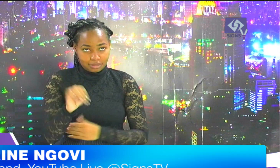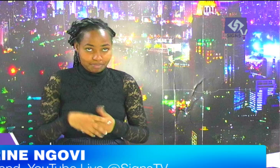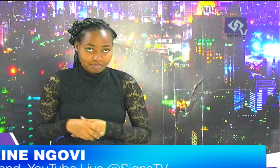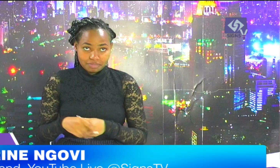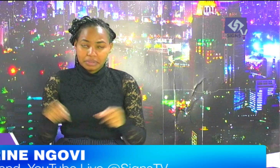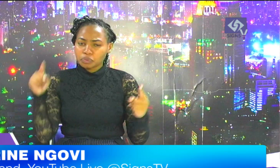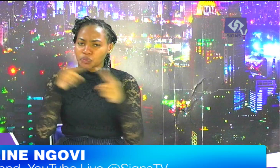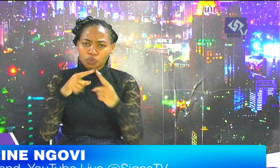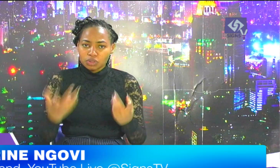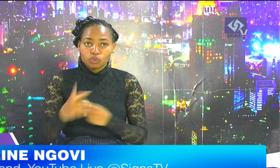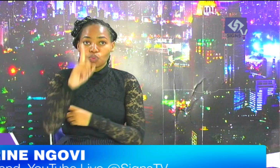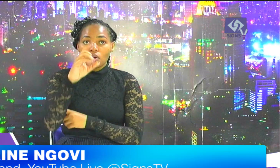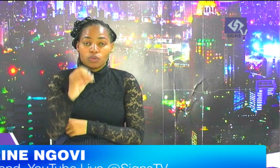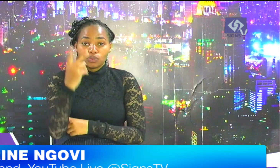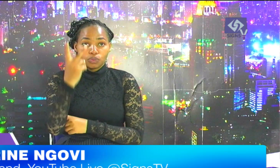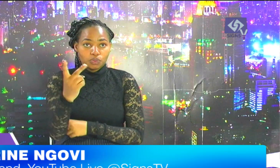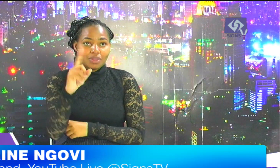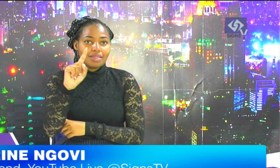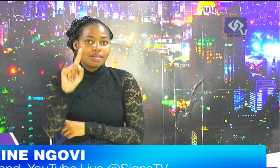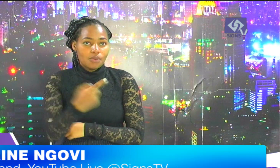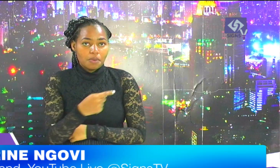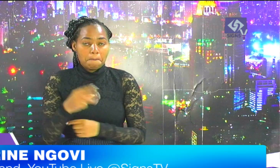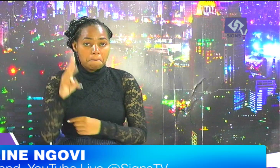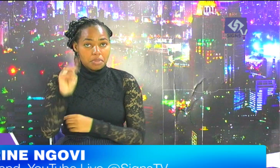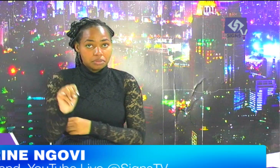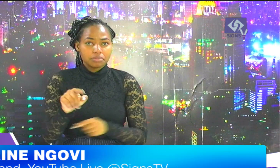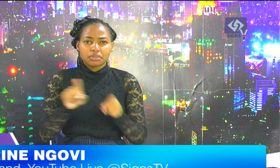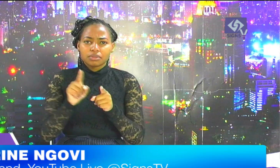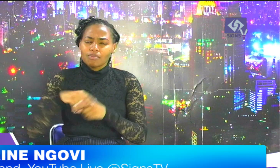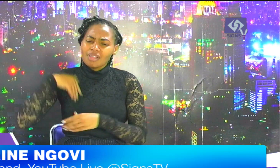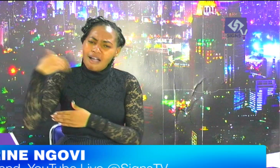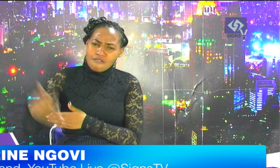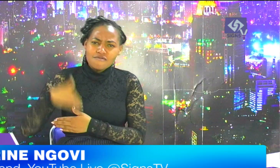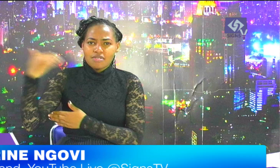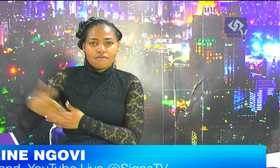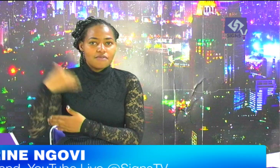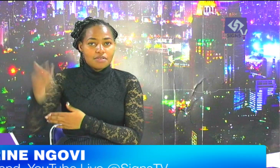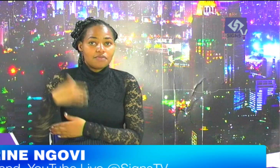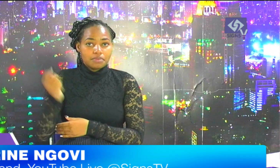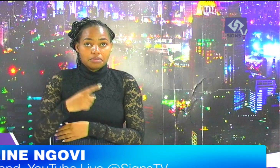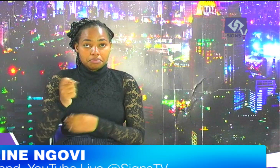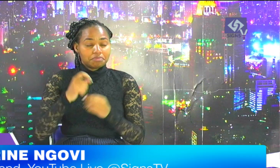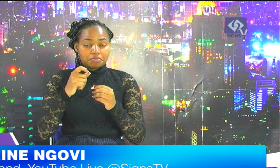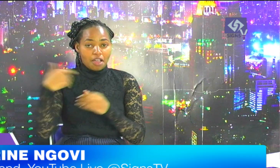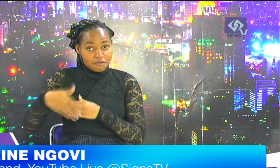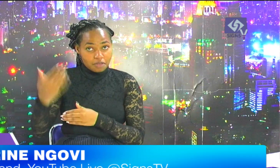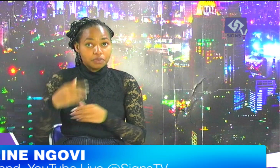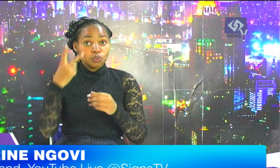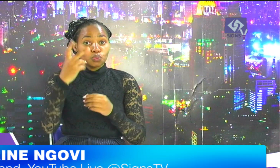10 kg per tree and raise production from 50,000 metric tons to 102 metric